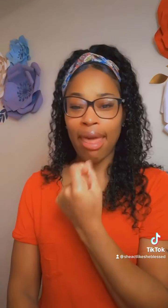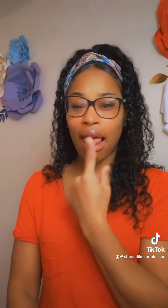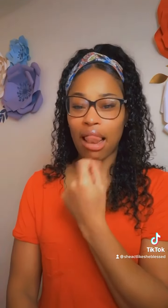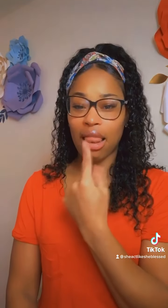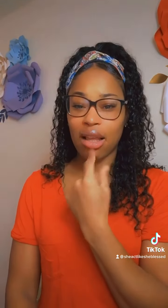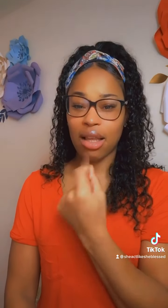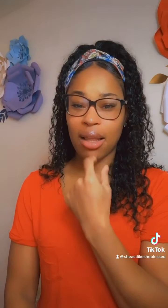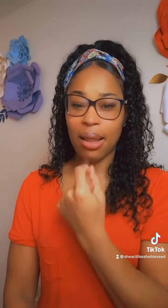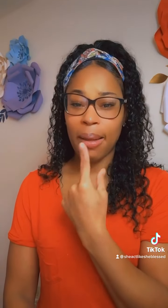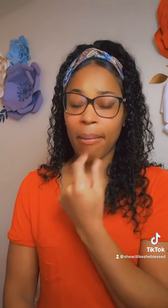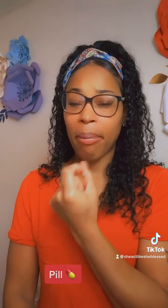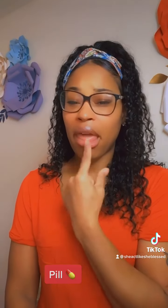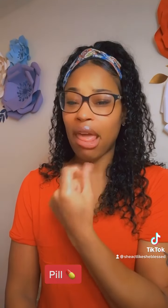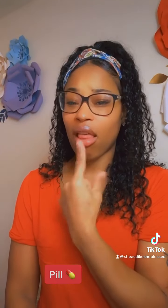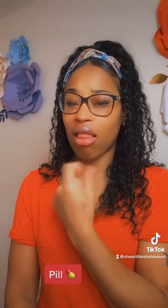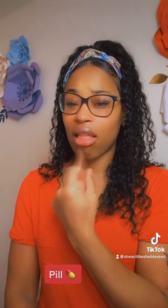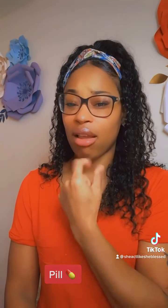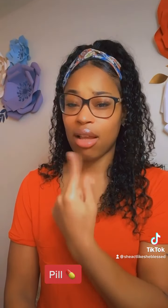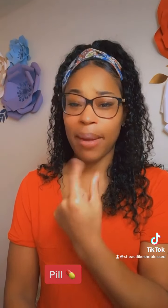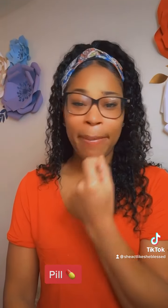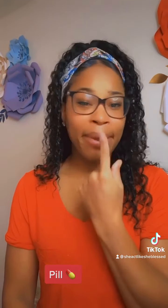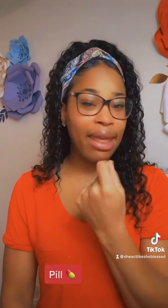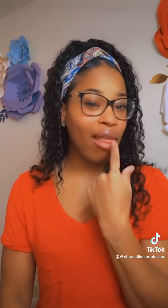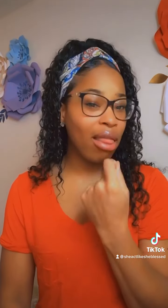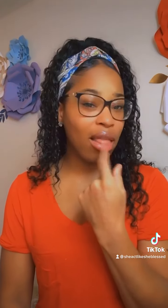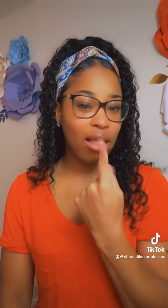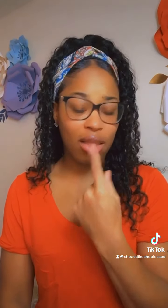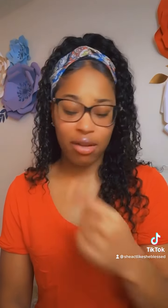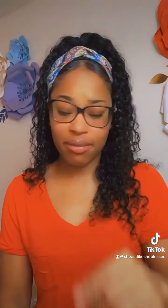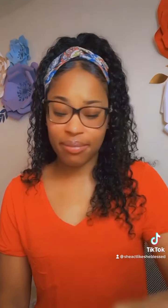Pill. Pill. Pill.